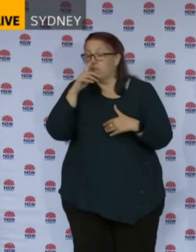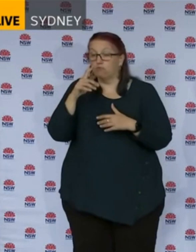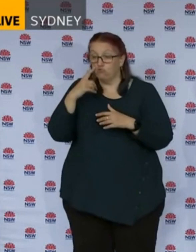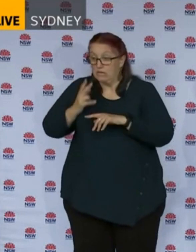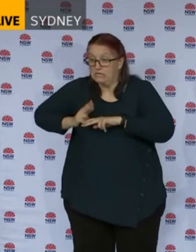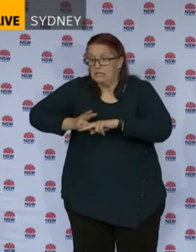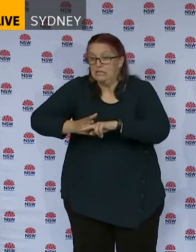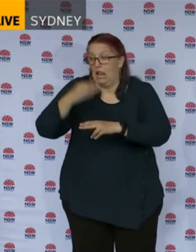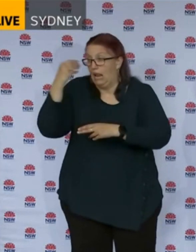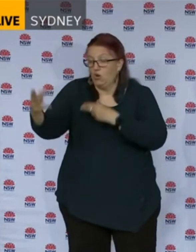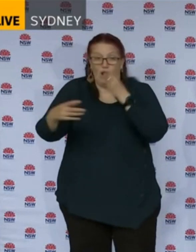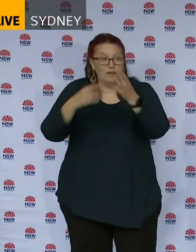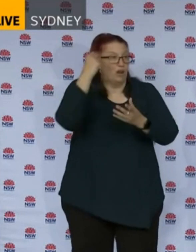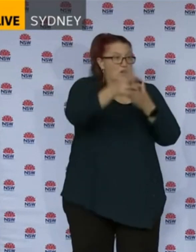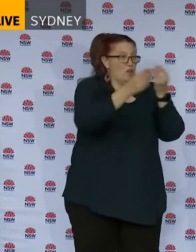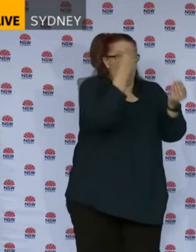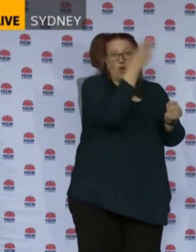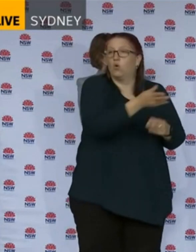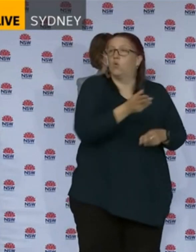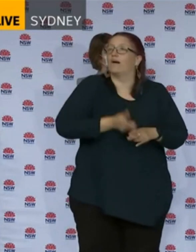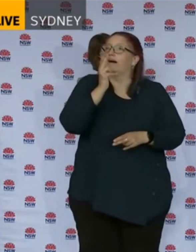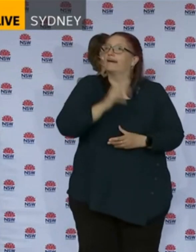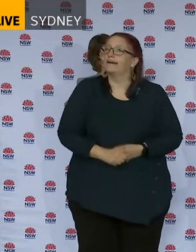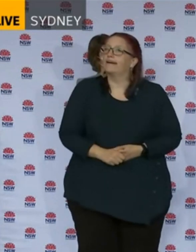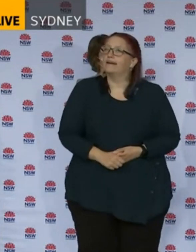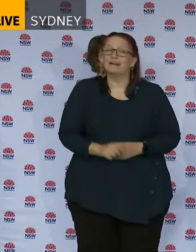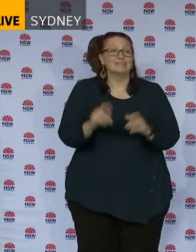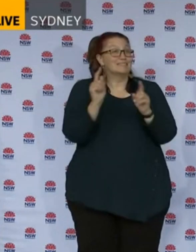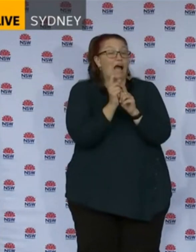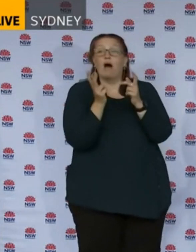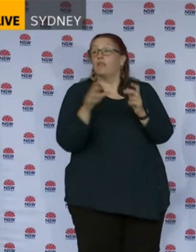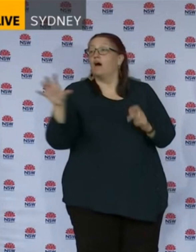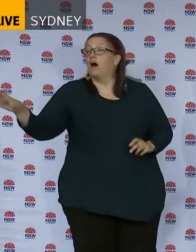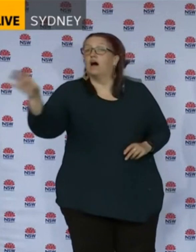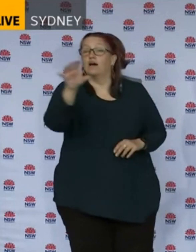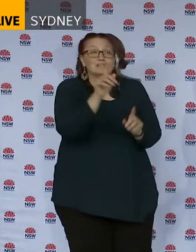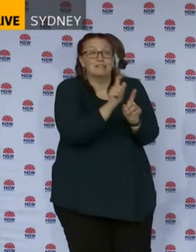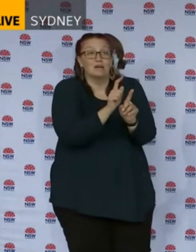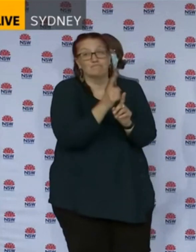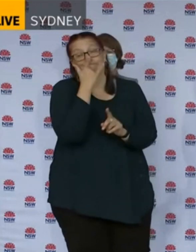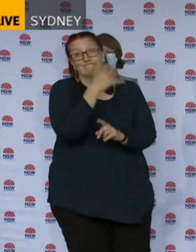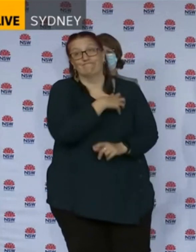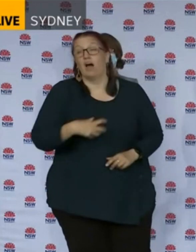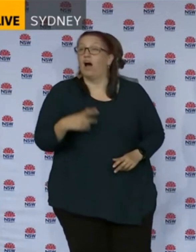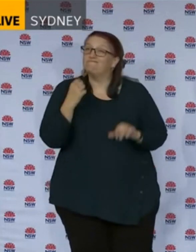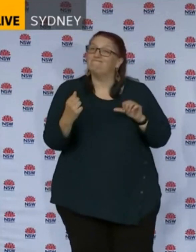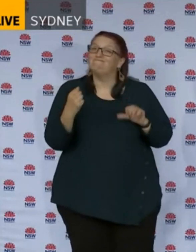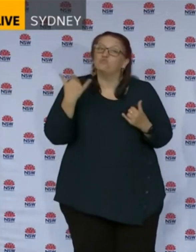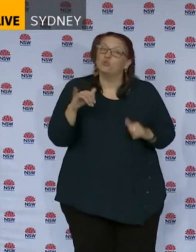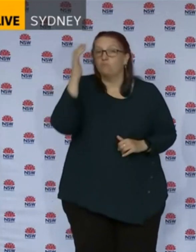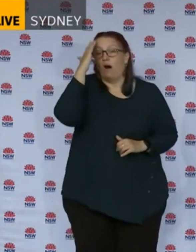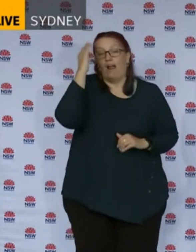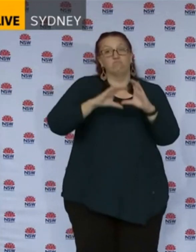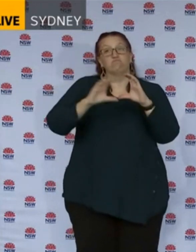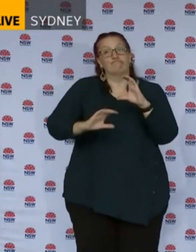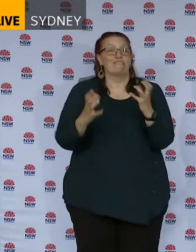as possible to get that advice, which is consistent with what we do in other settings. I regret that there was a miscommunication